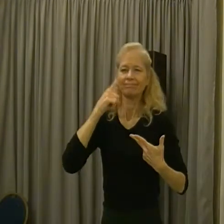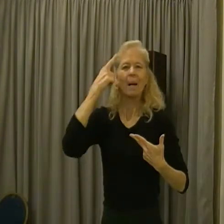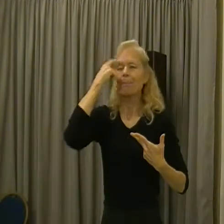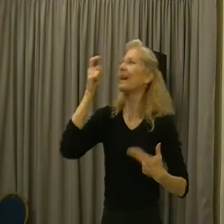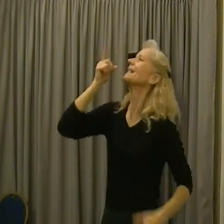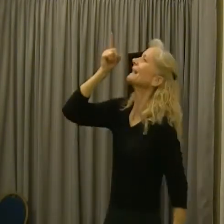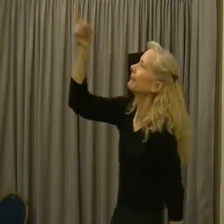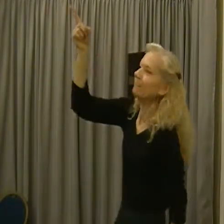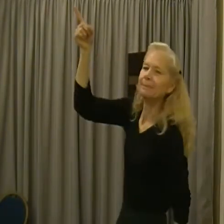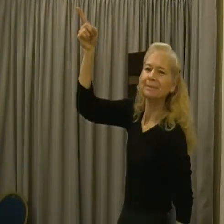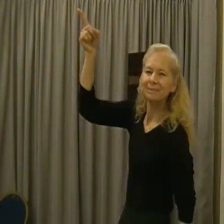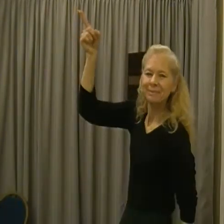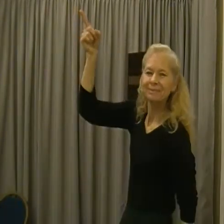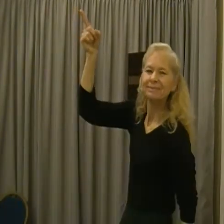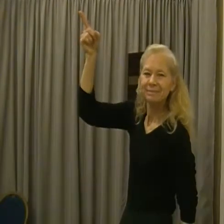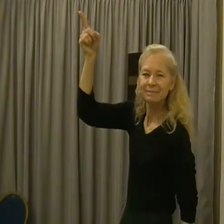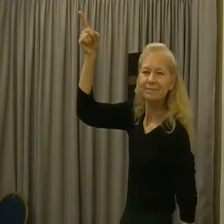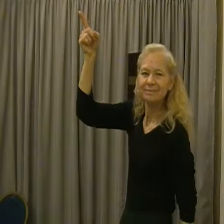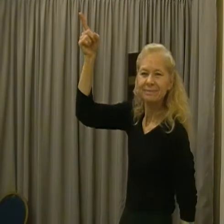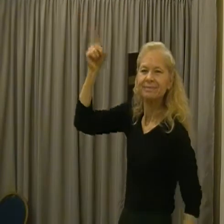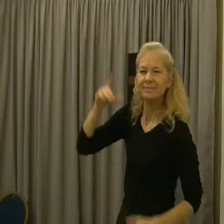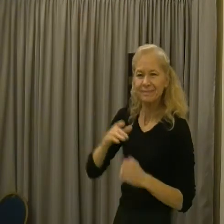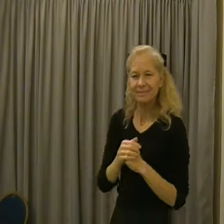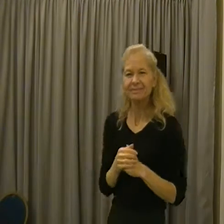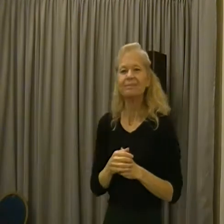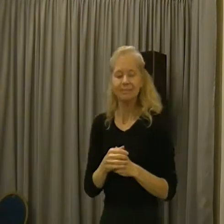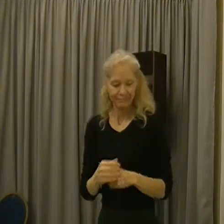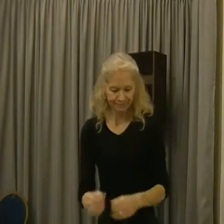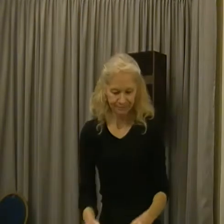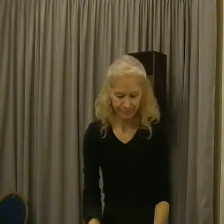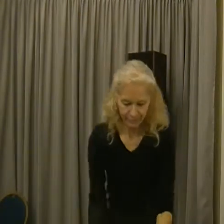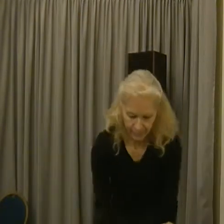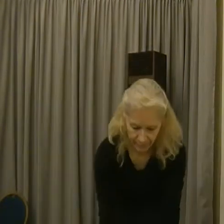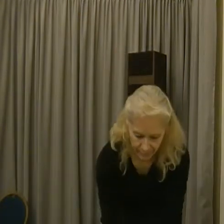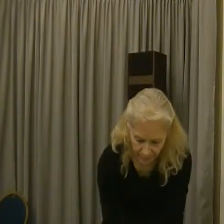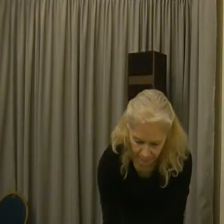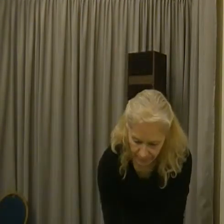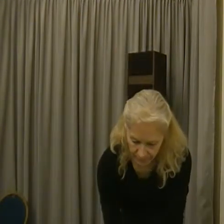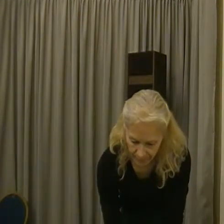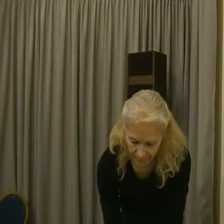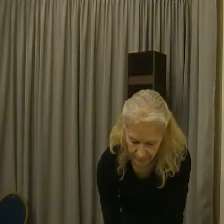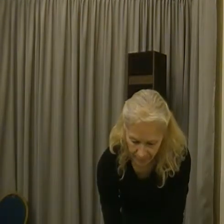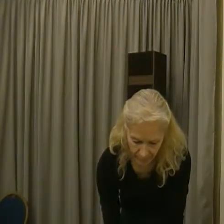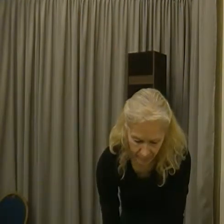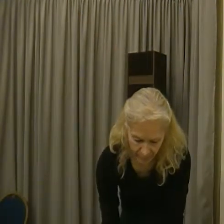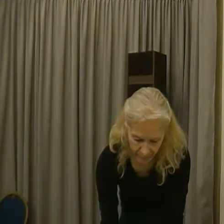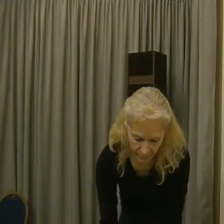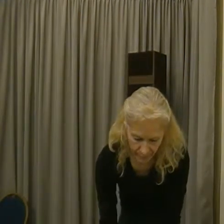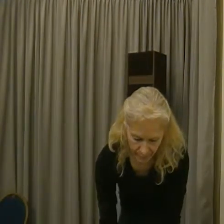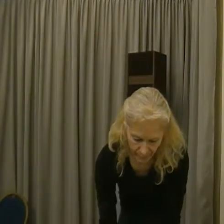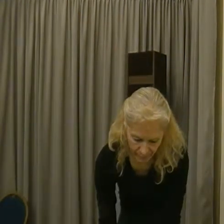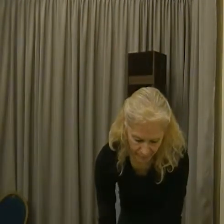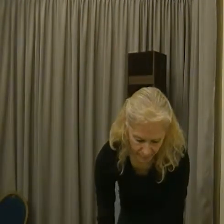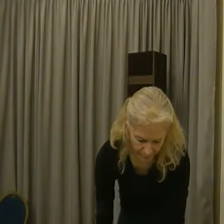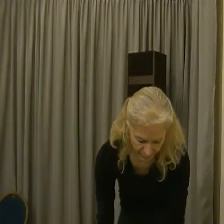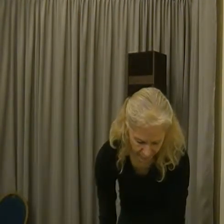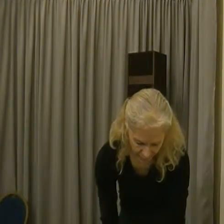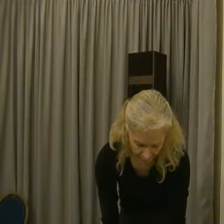His judgment, his wisdom, so to speak, is worthy of glory. Don't let man glory in his wisdom, but we can glory